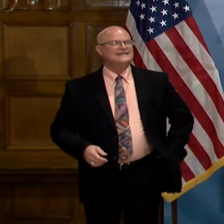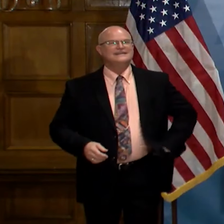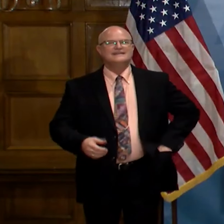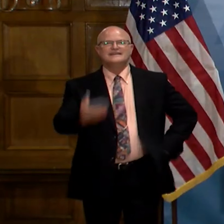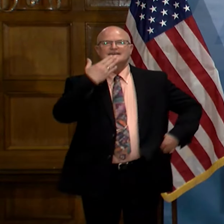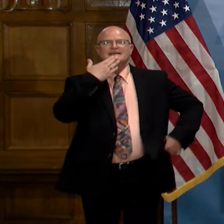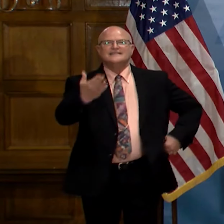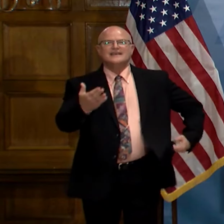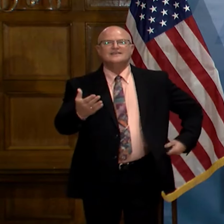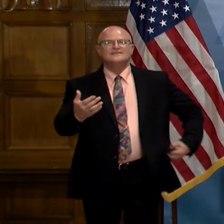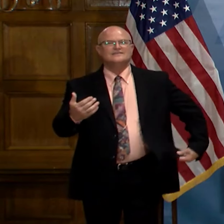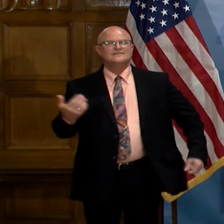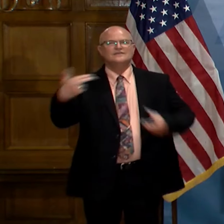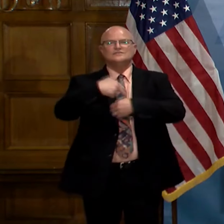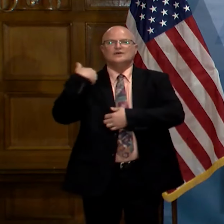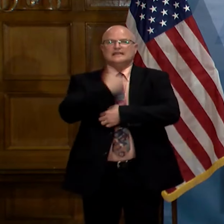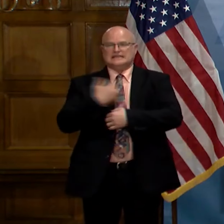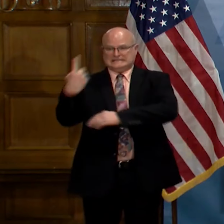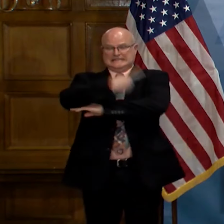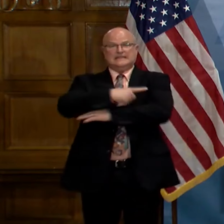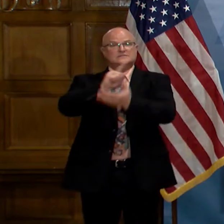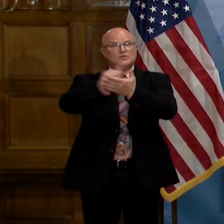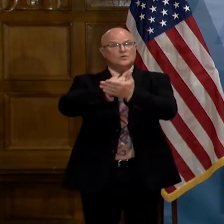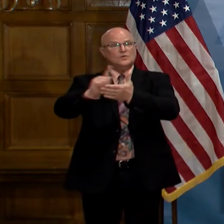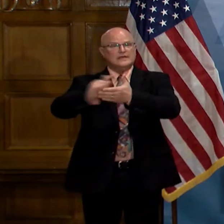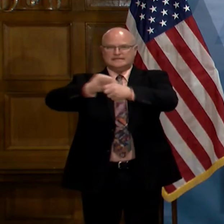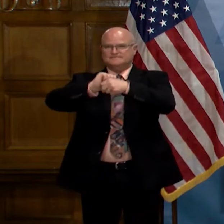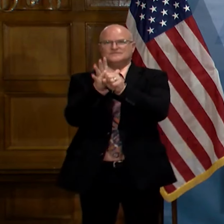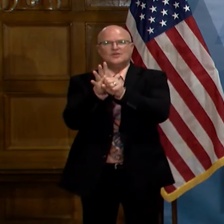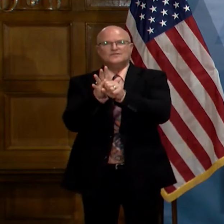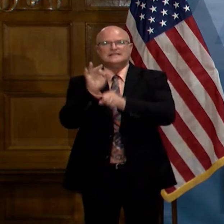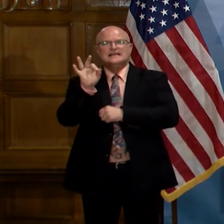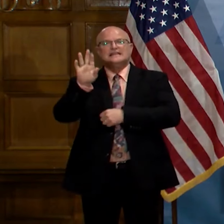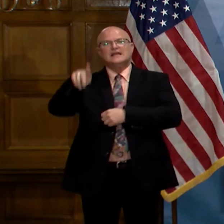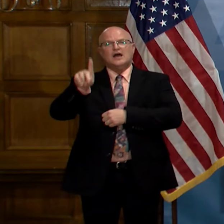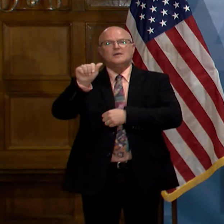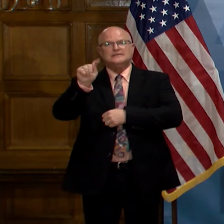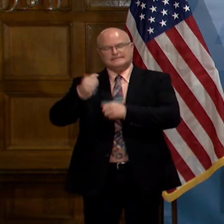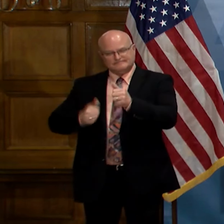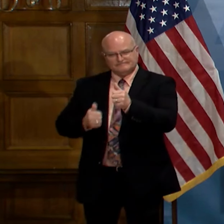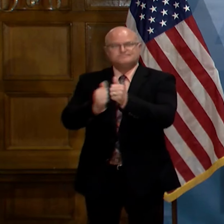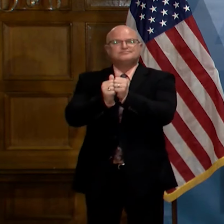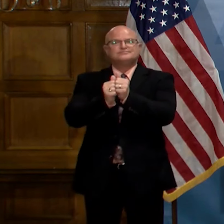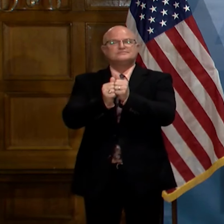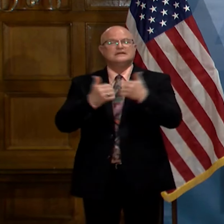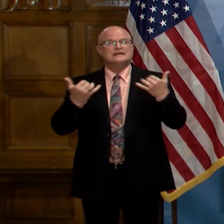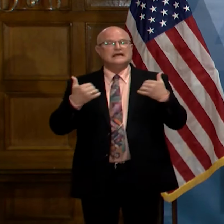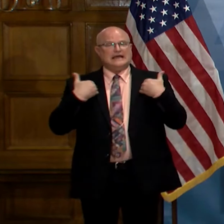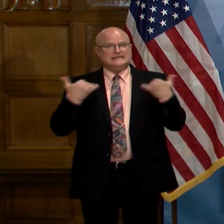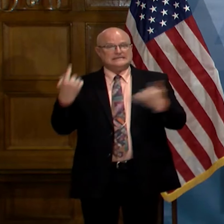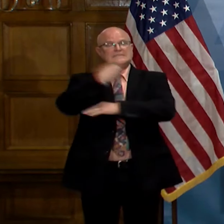Thank you for joining me for today's weekly COVID-19 update. I'm pleased to be joined